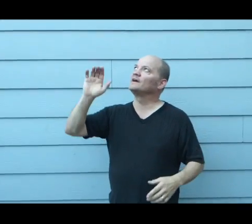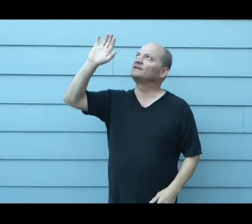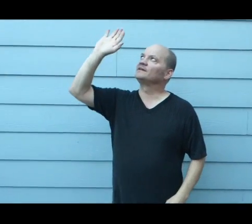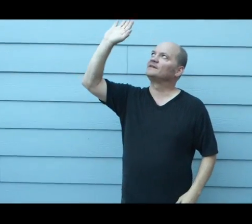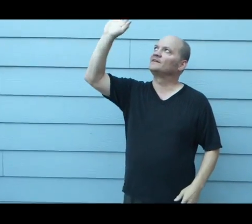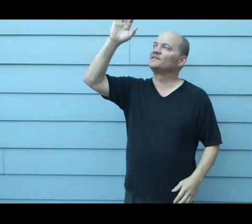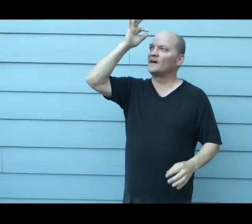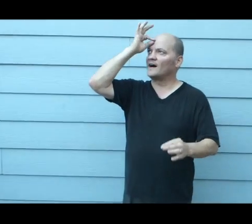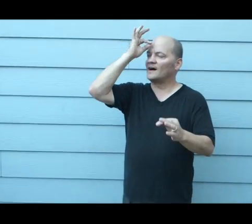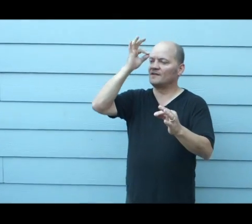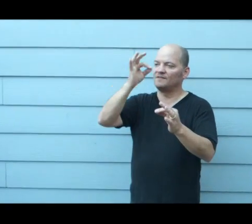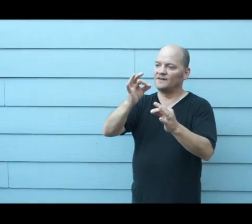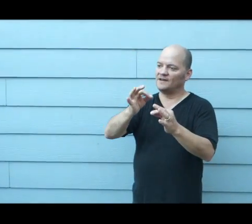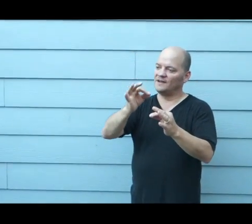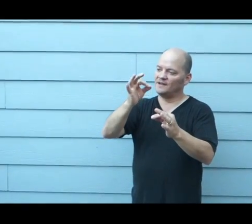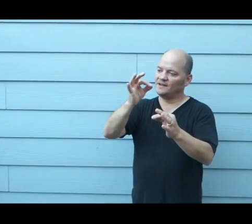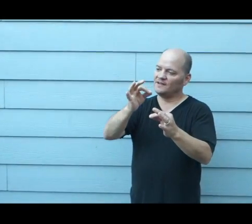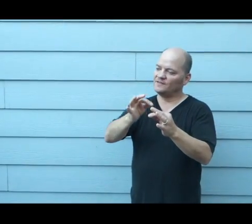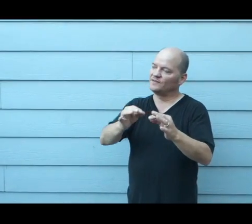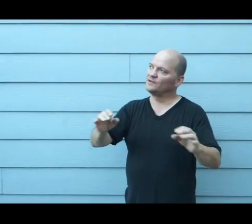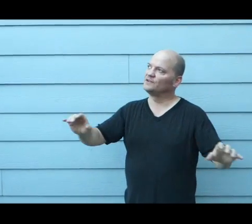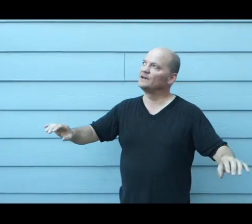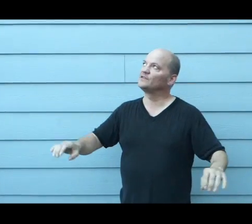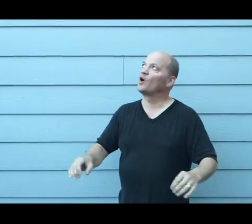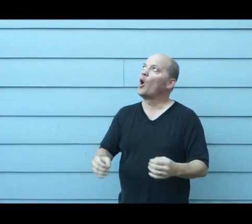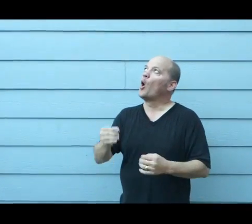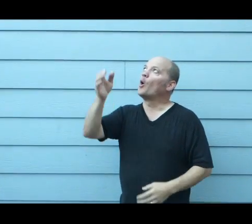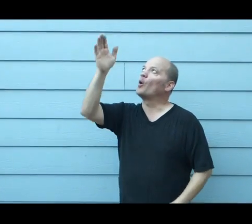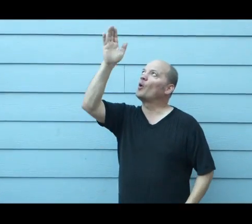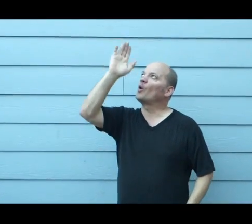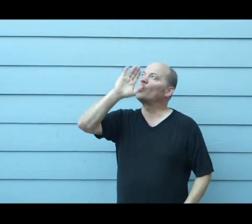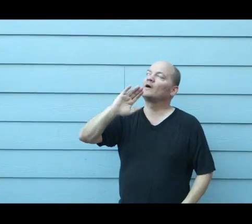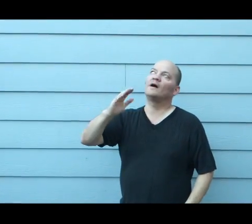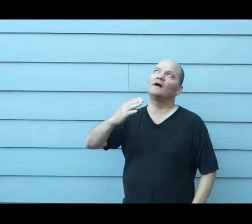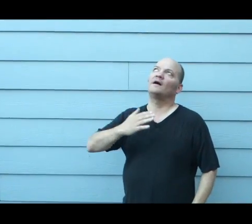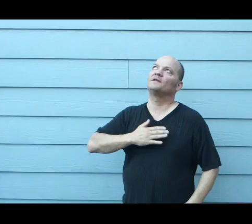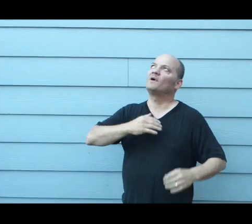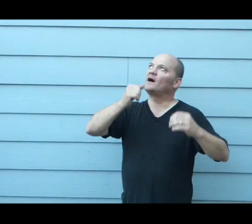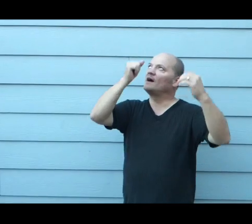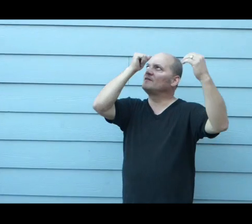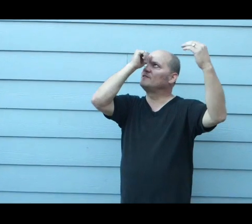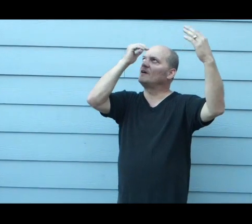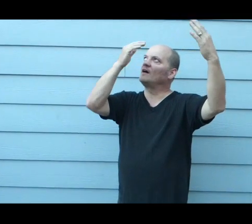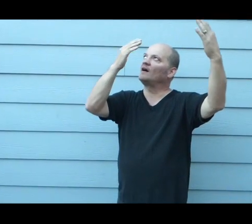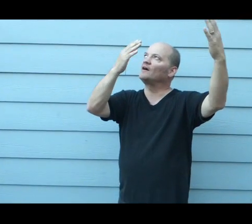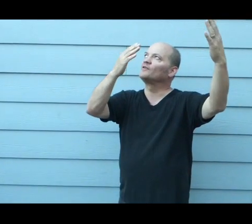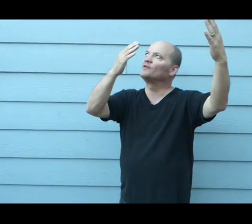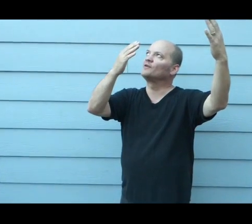Great is thy faithfulness, O God, my Father.